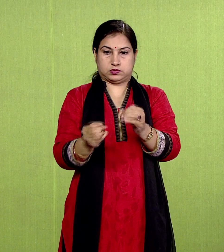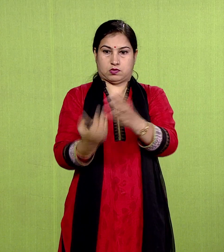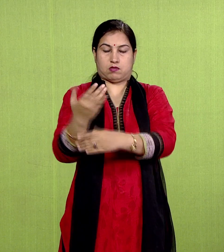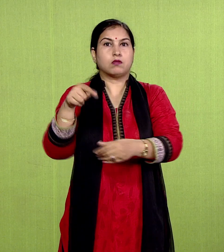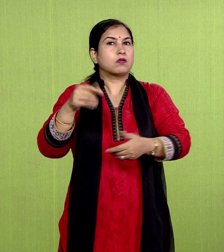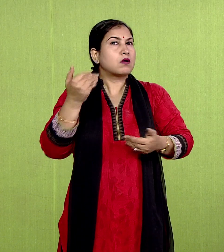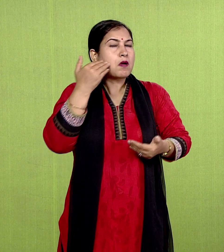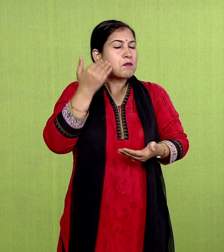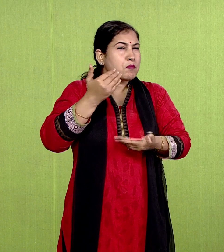563 BC